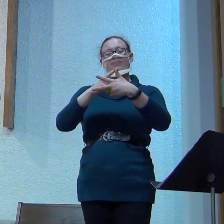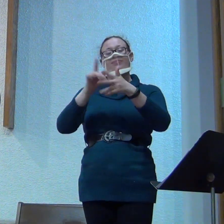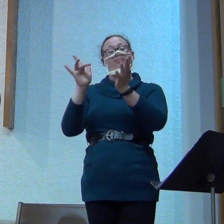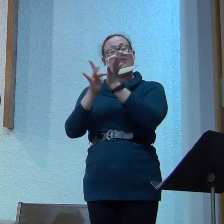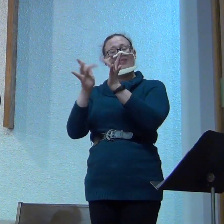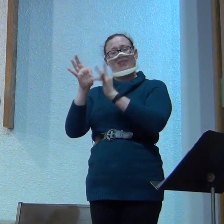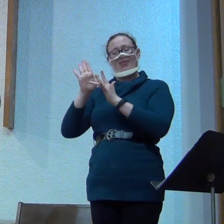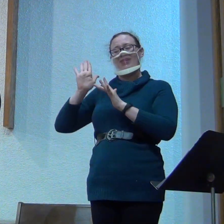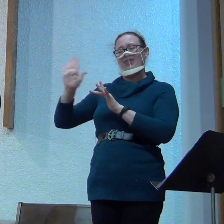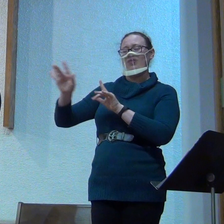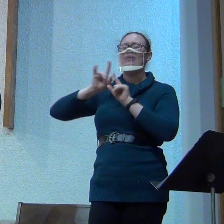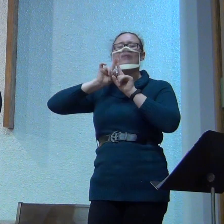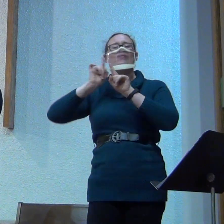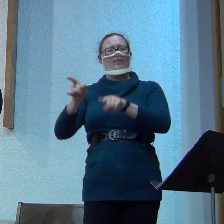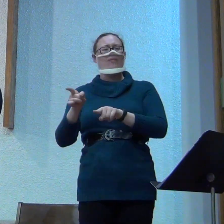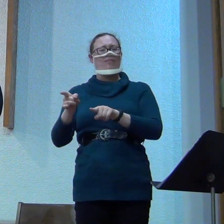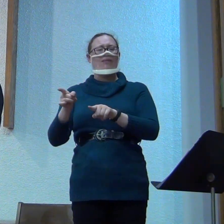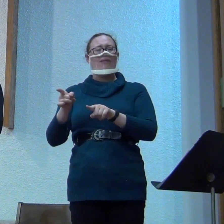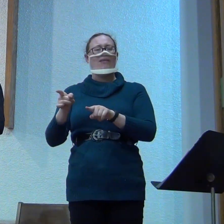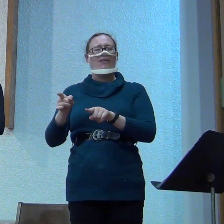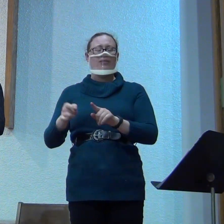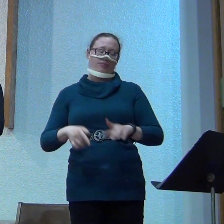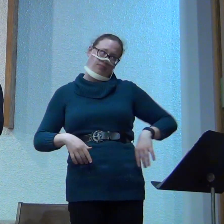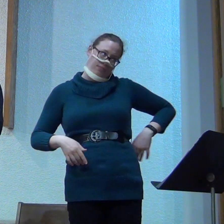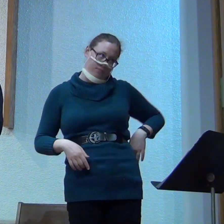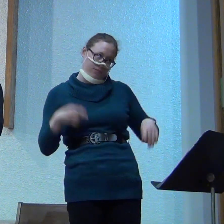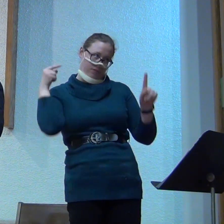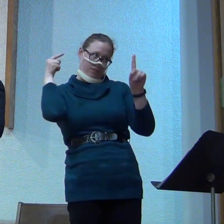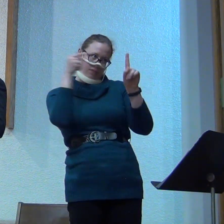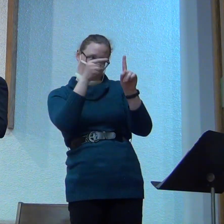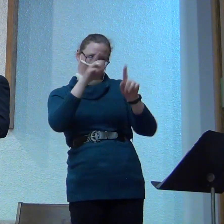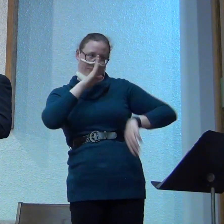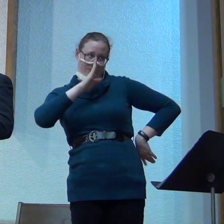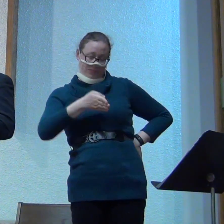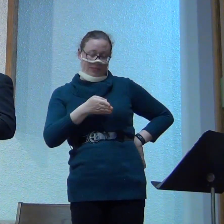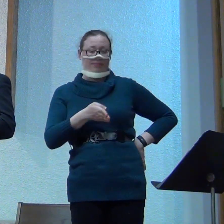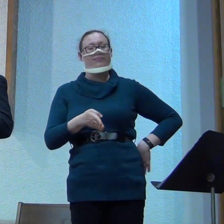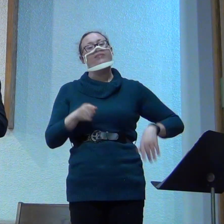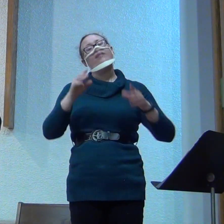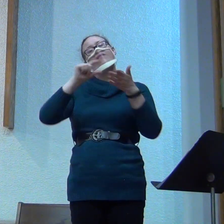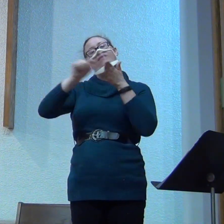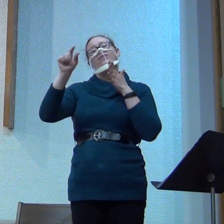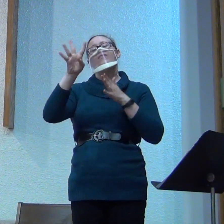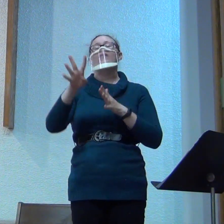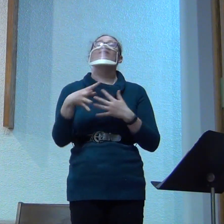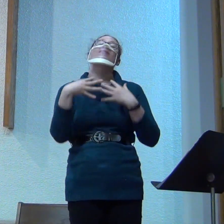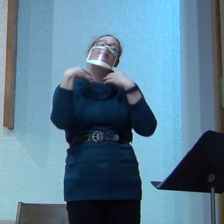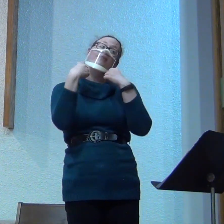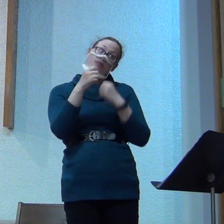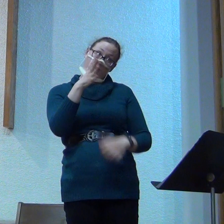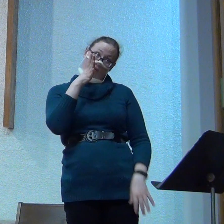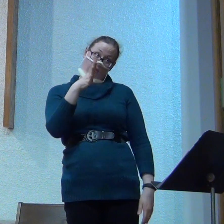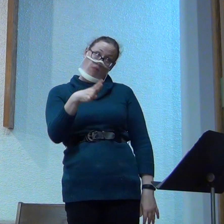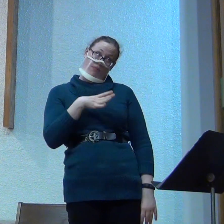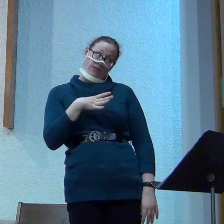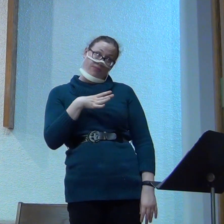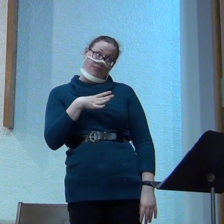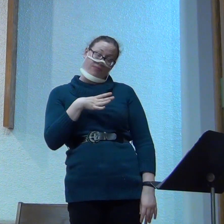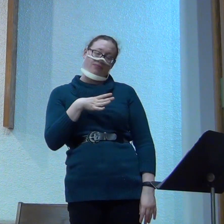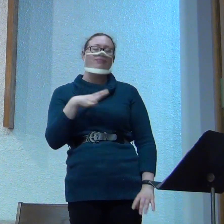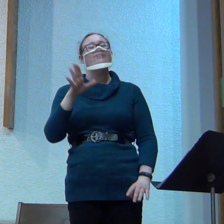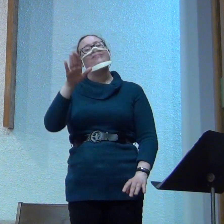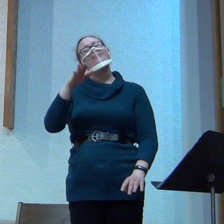Jesus' reply to Mary was rather pointed. Look at verse 4. "Dear woman."